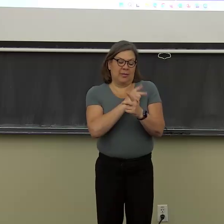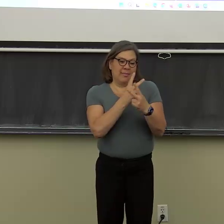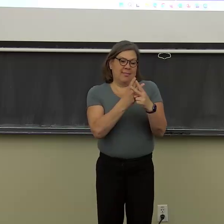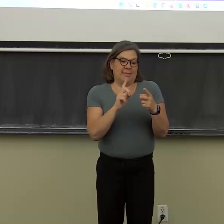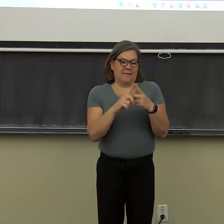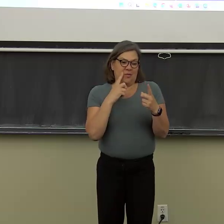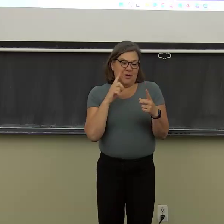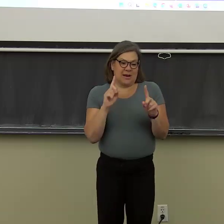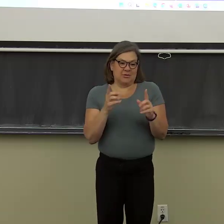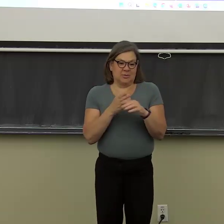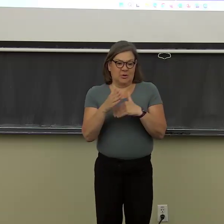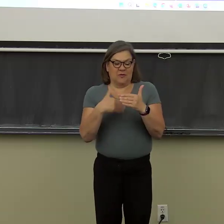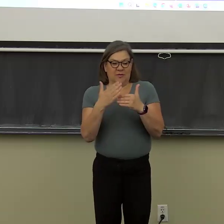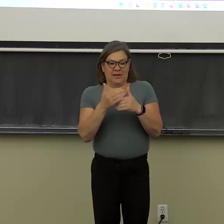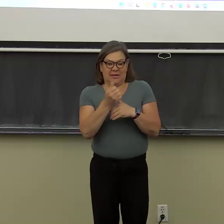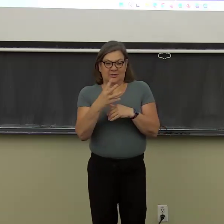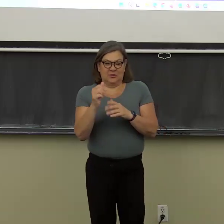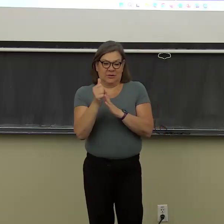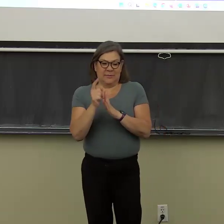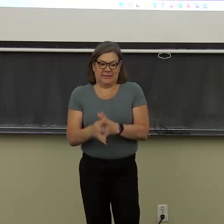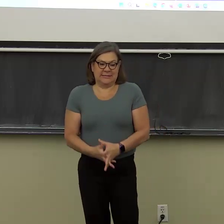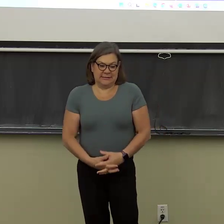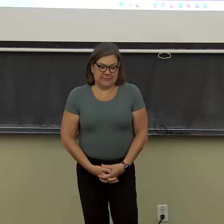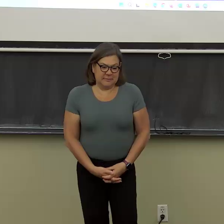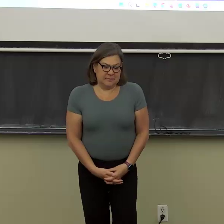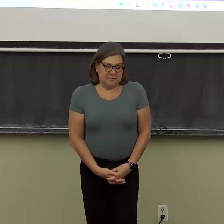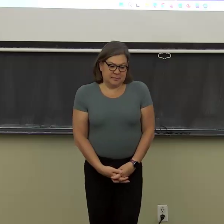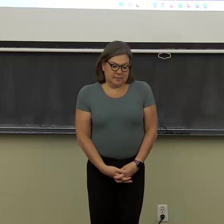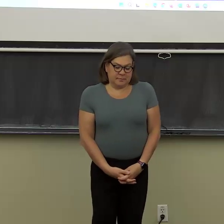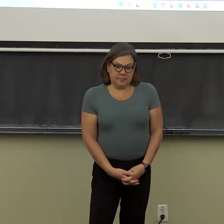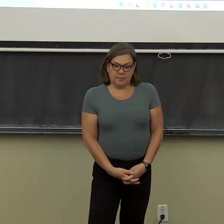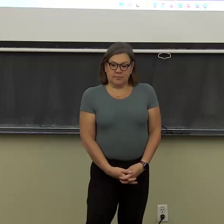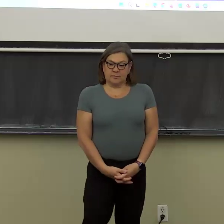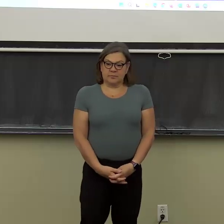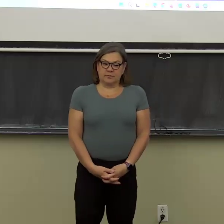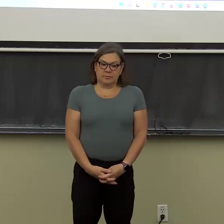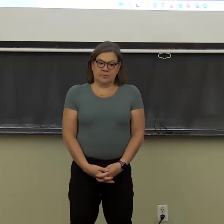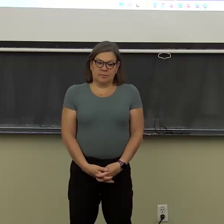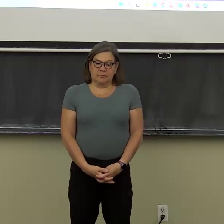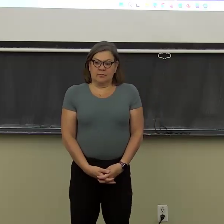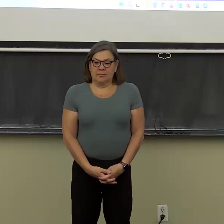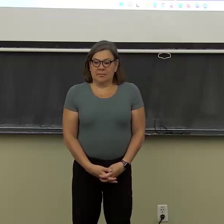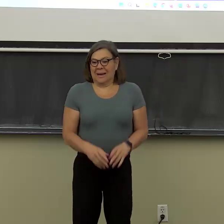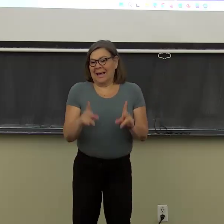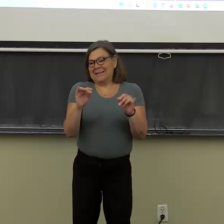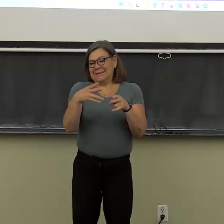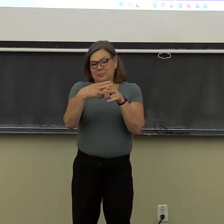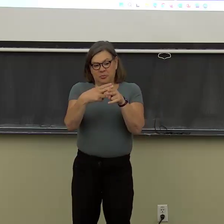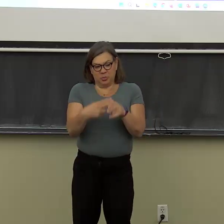the announcements over the next 10 minutes. And then I did also really briefly want to